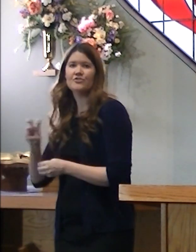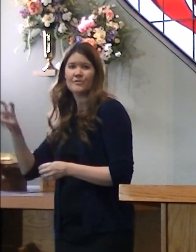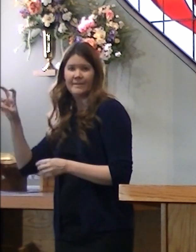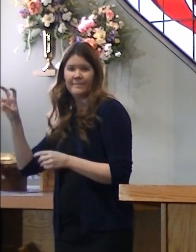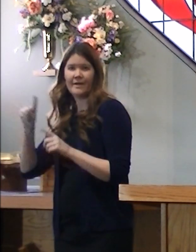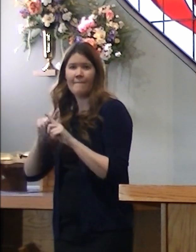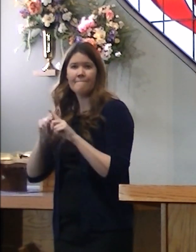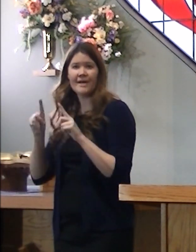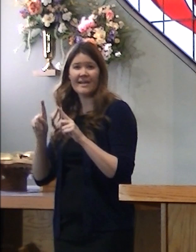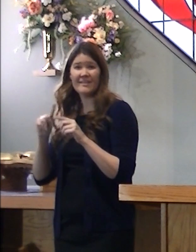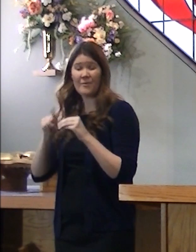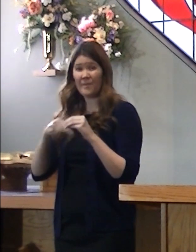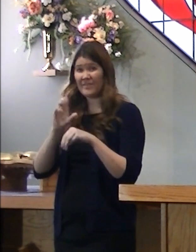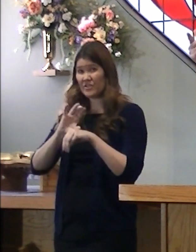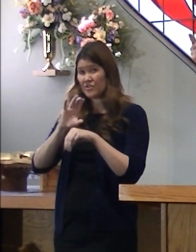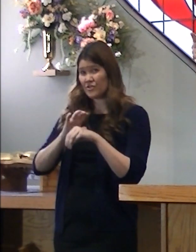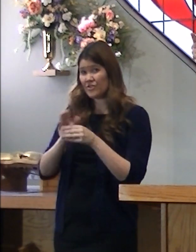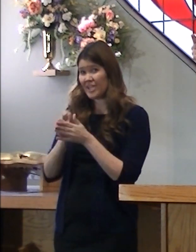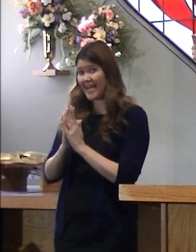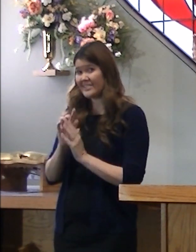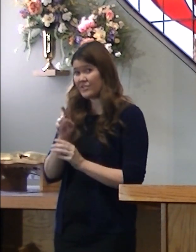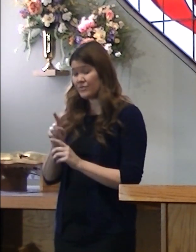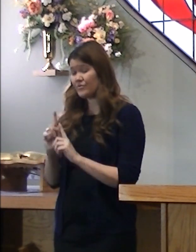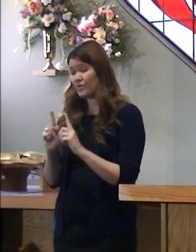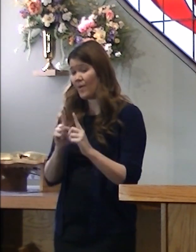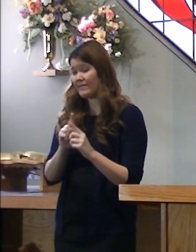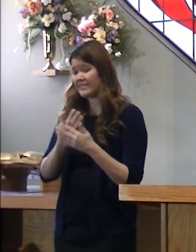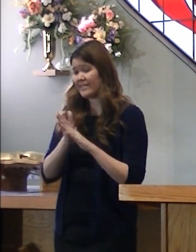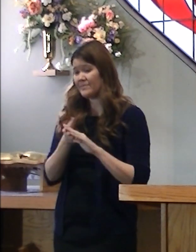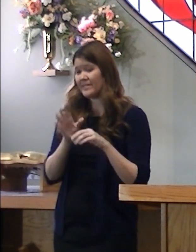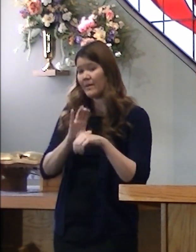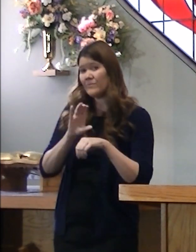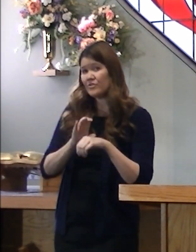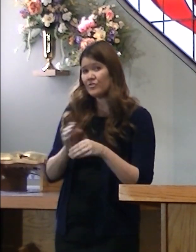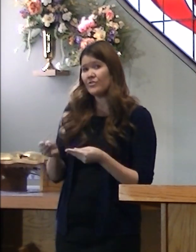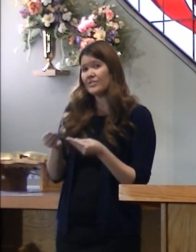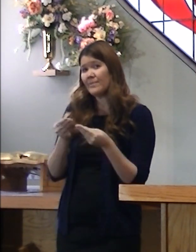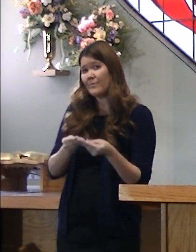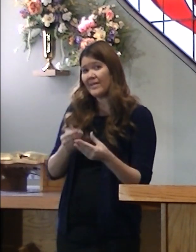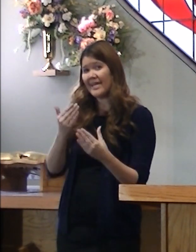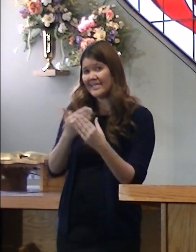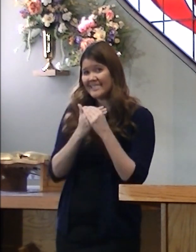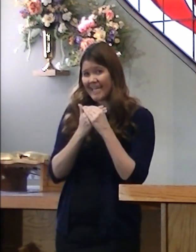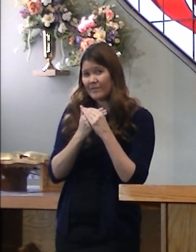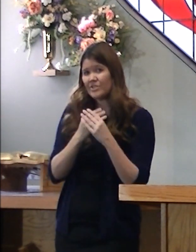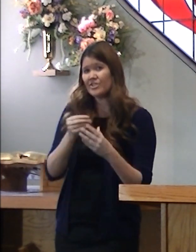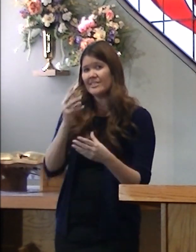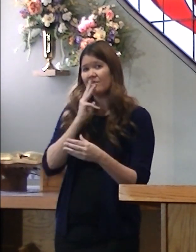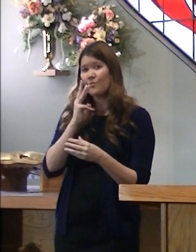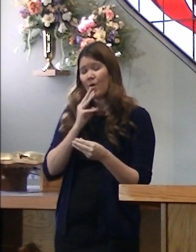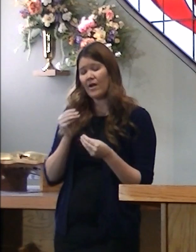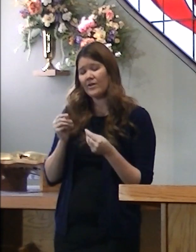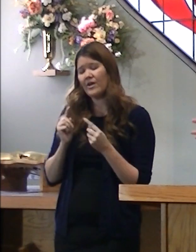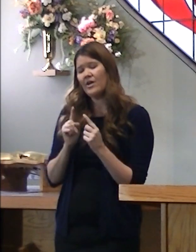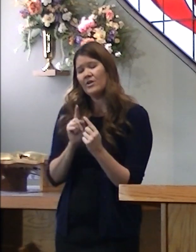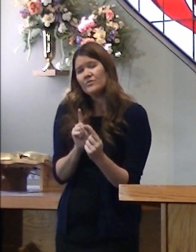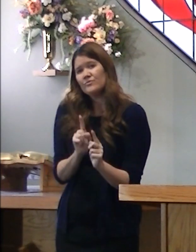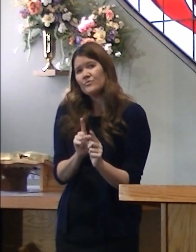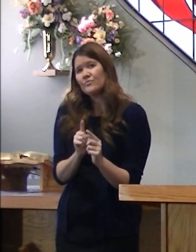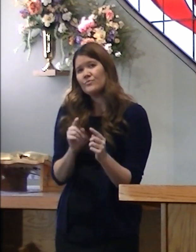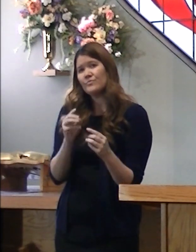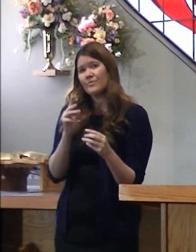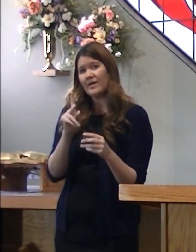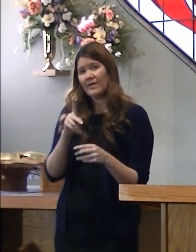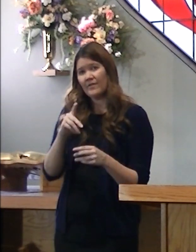when the church asks you to go outside and be the church and take sandwiches and water to the poor who are living in